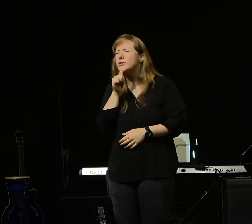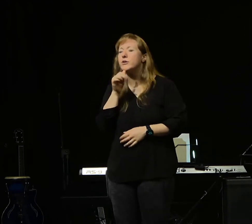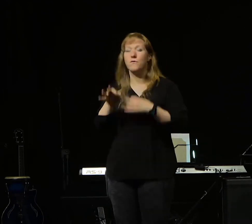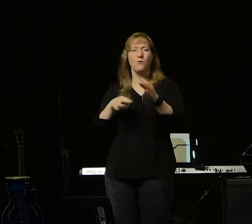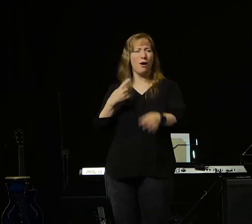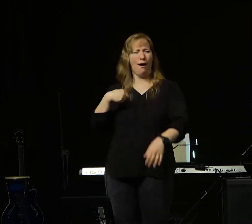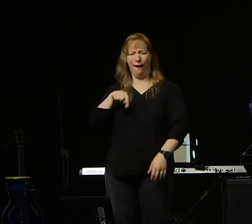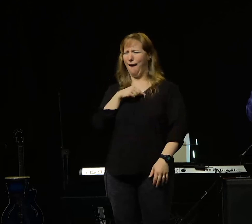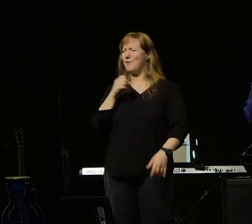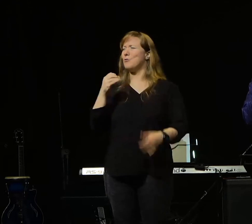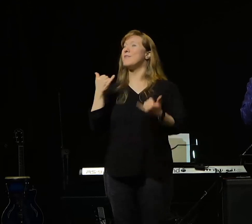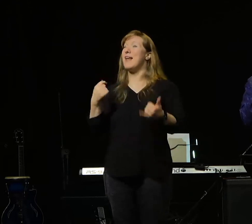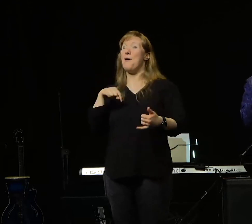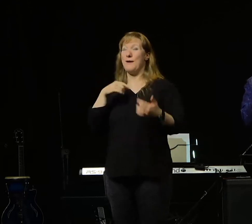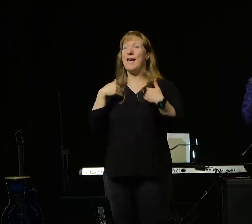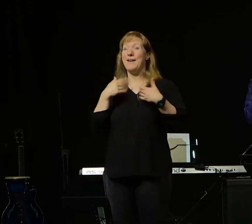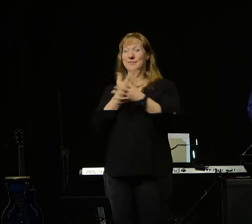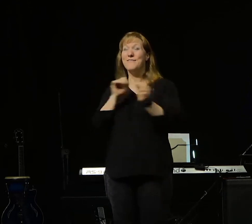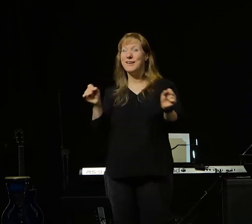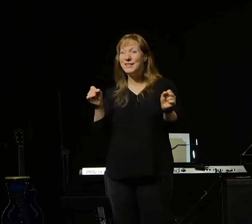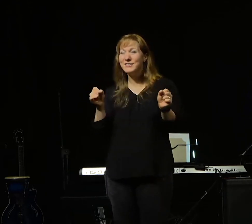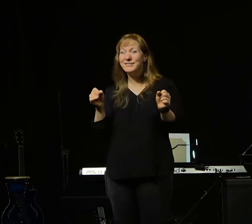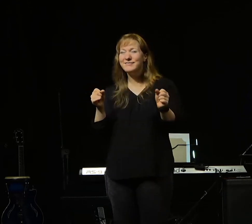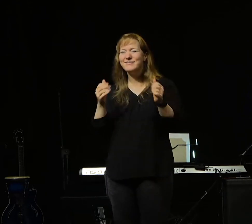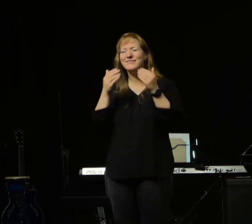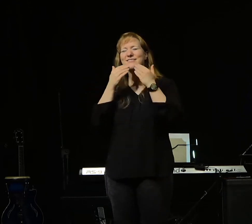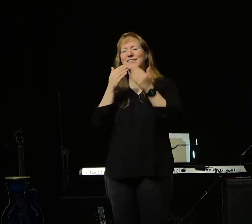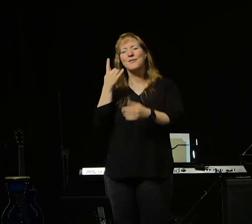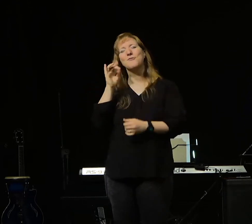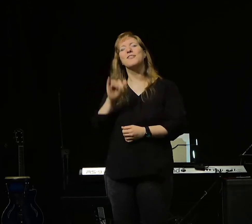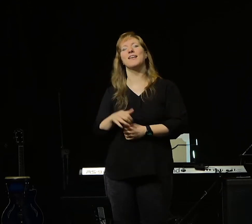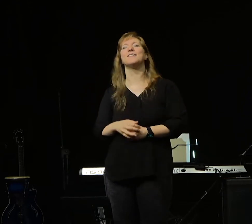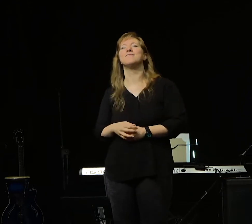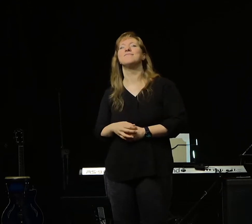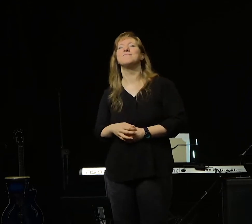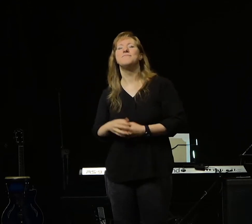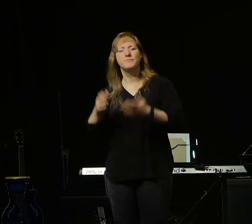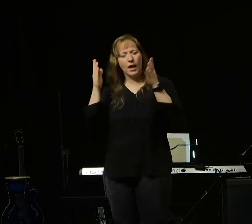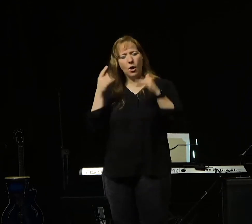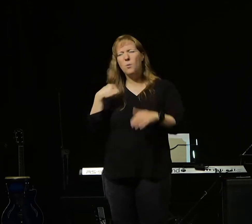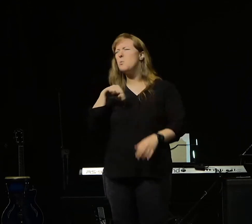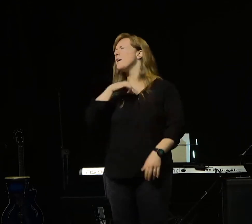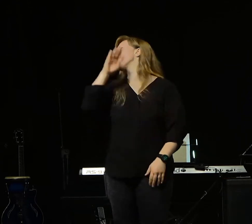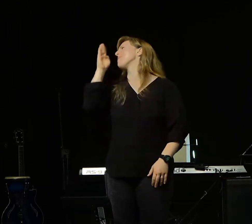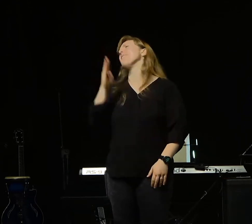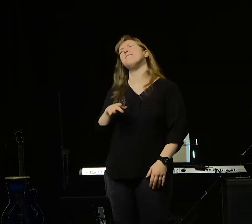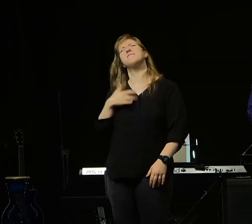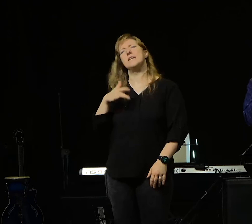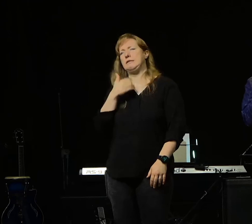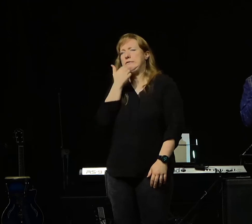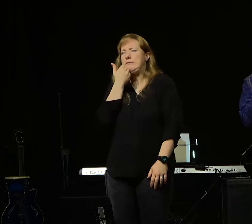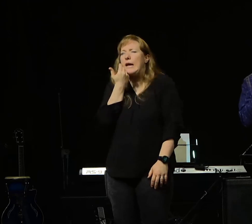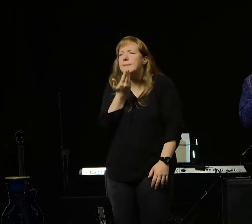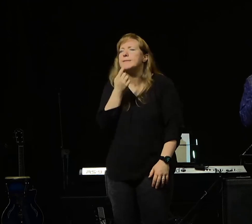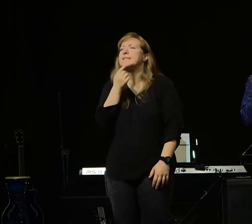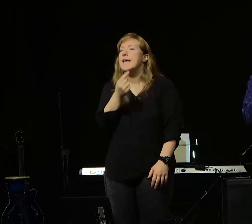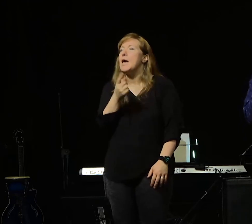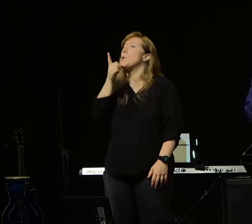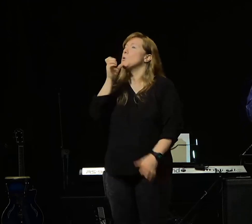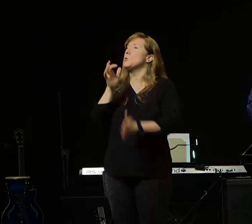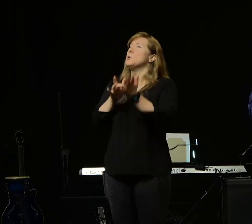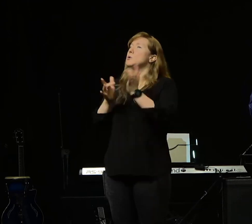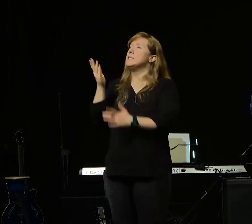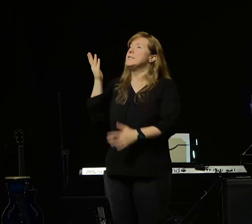And we thank you for that today. May we never be ashamed to say who Jesus really is,